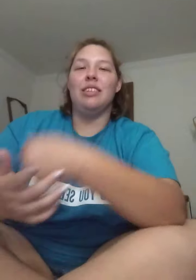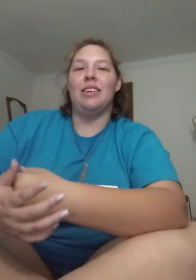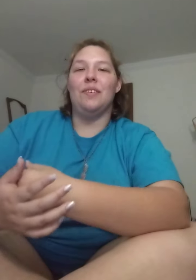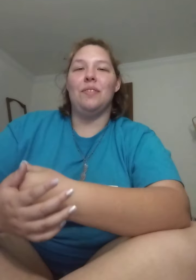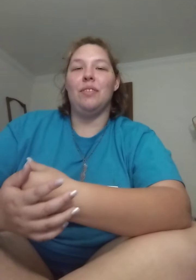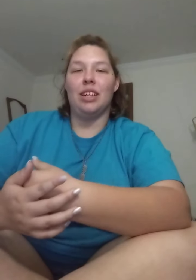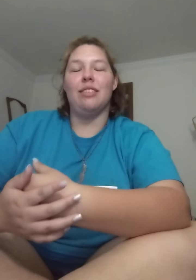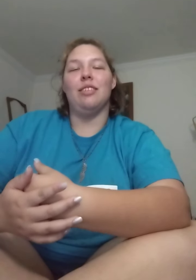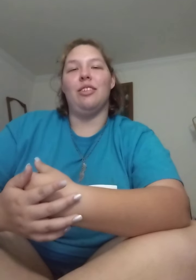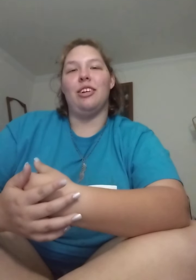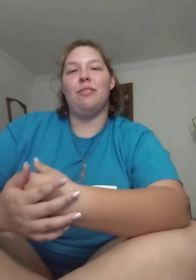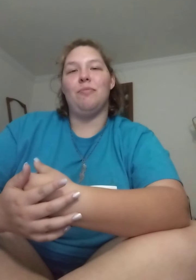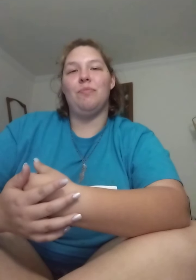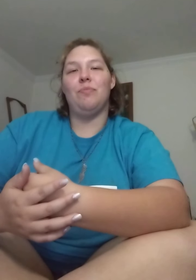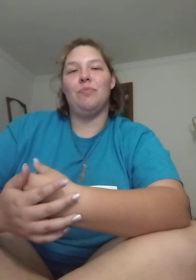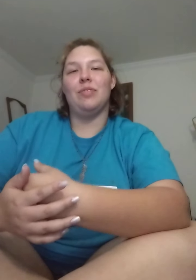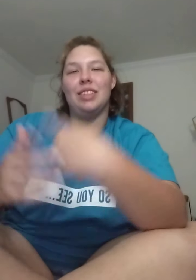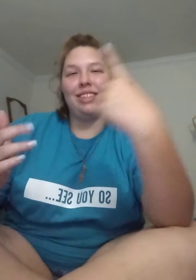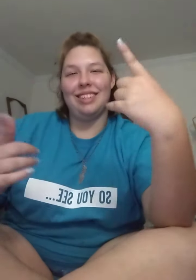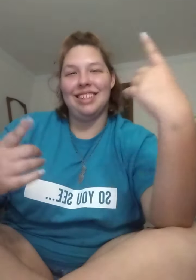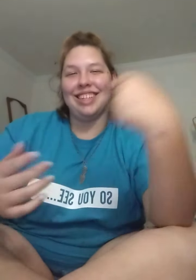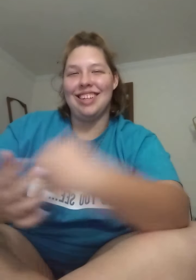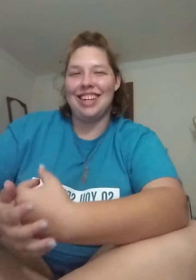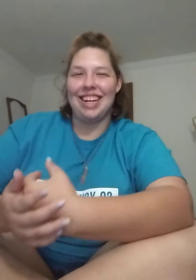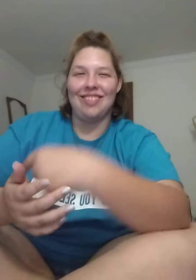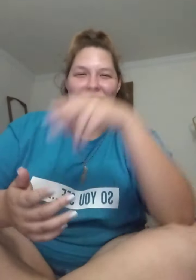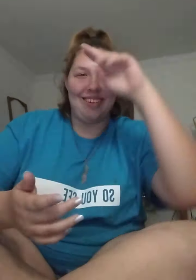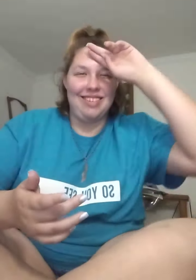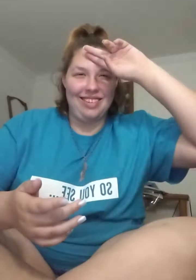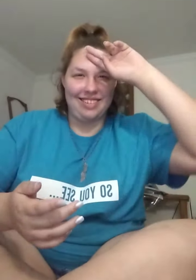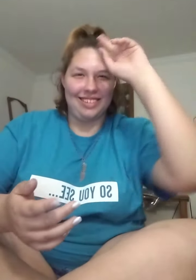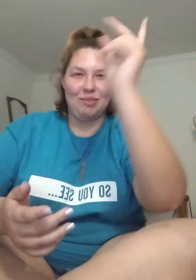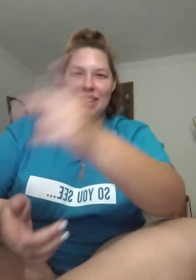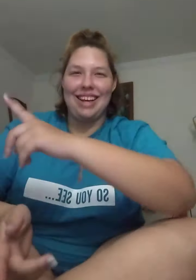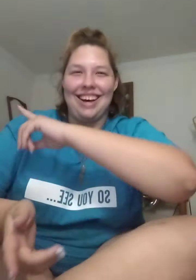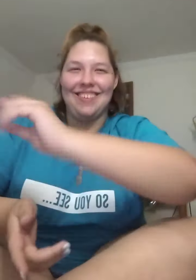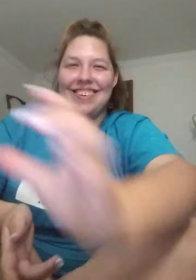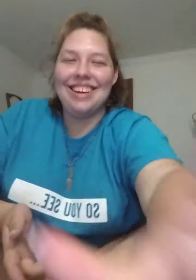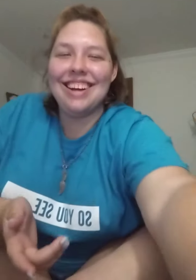tough, God's still there. See you guys in the next video. Girl Elizabeth, out.